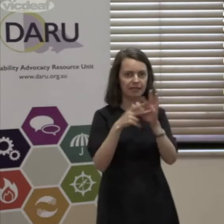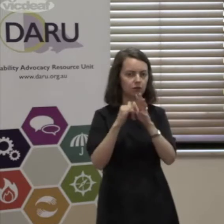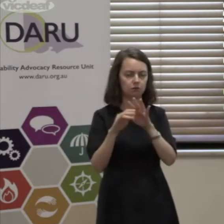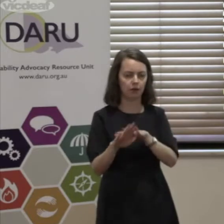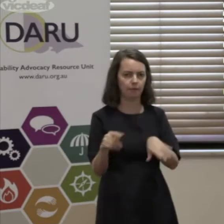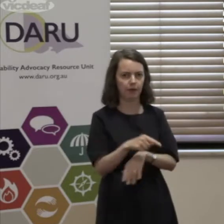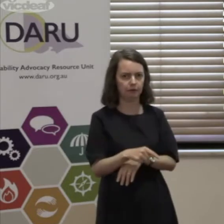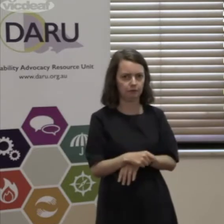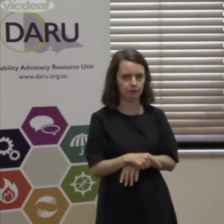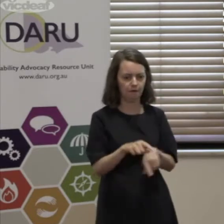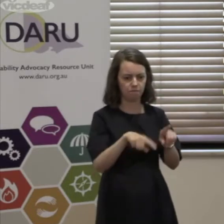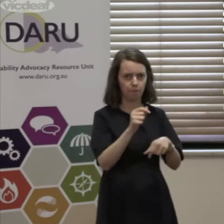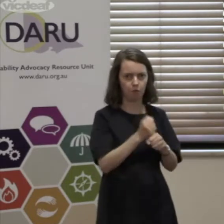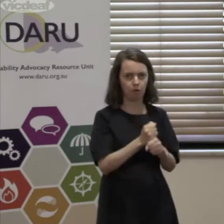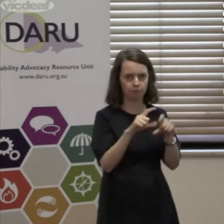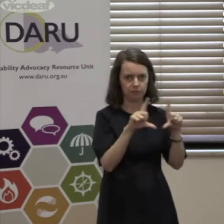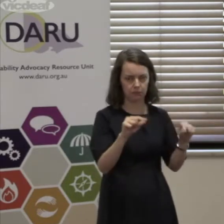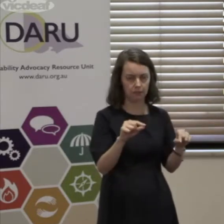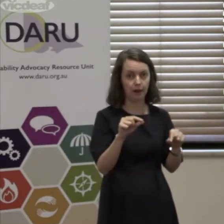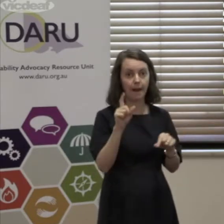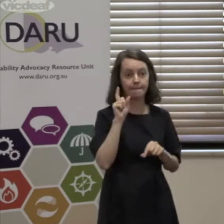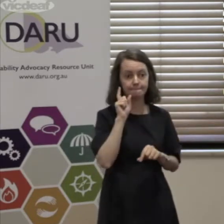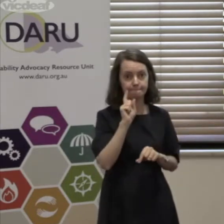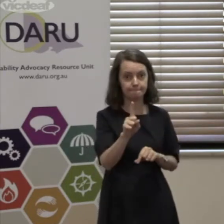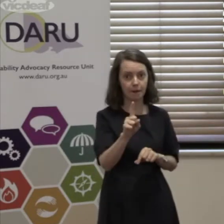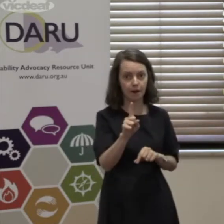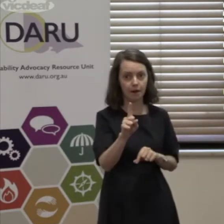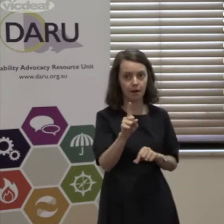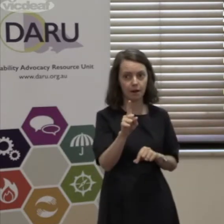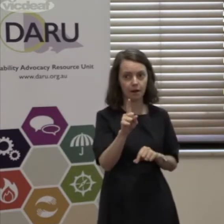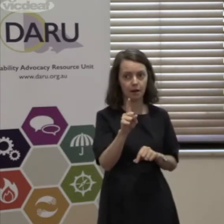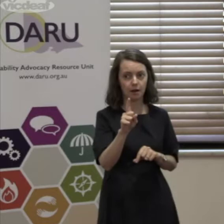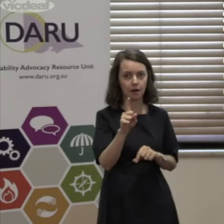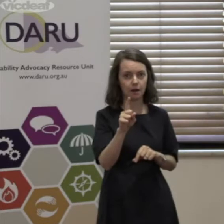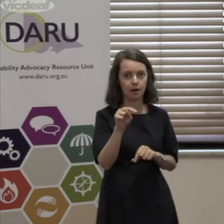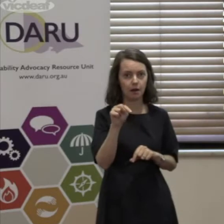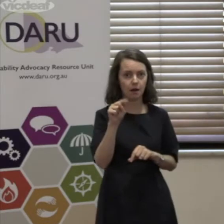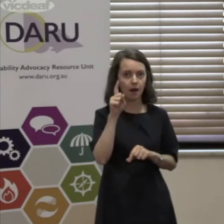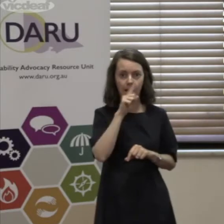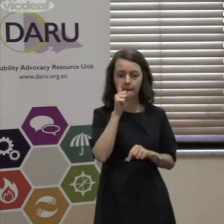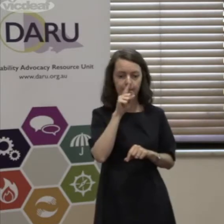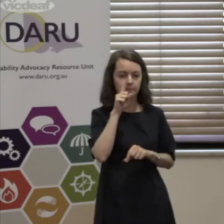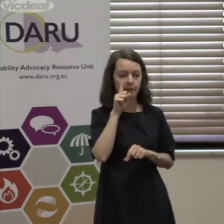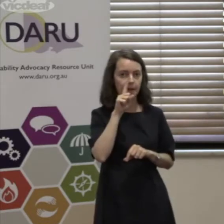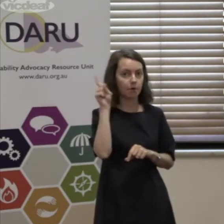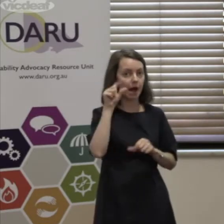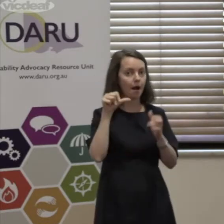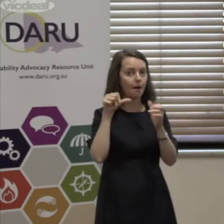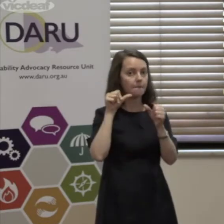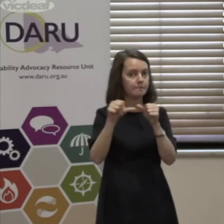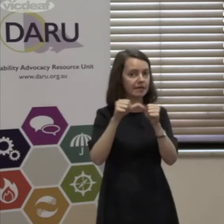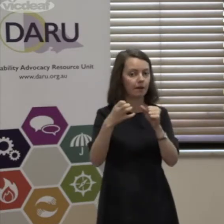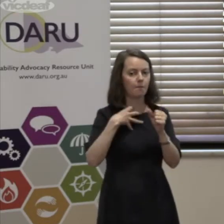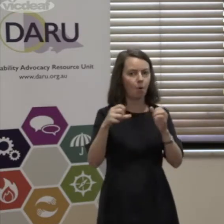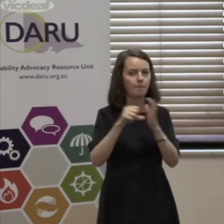plan anymore. But on the other hand, people rarely had enough money for consumables, for continence